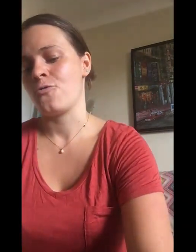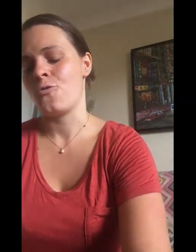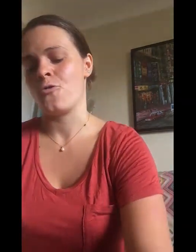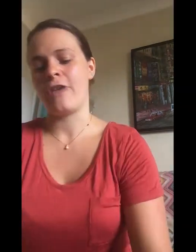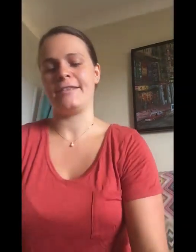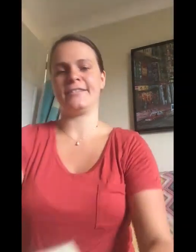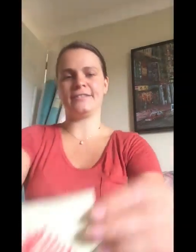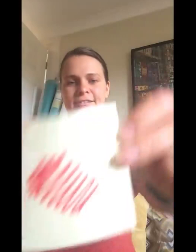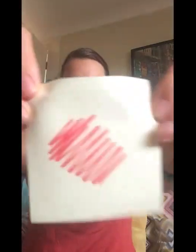Oh, red.